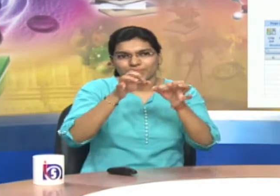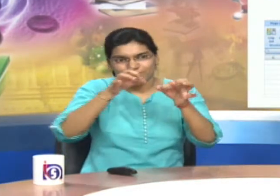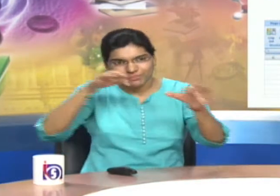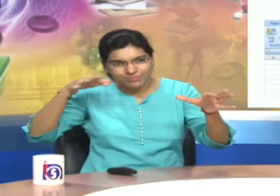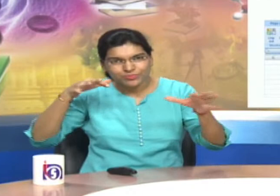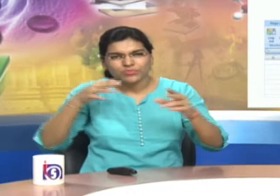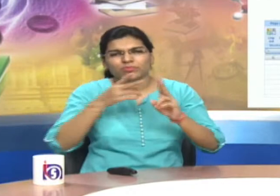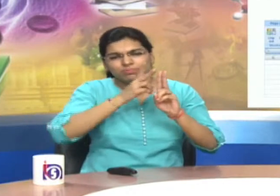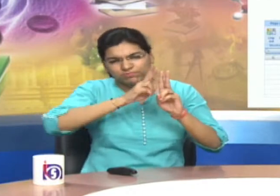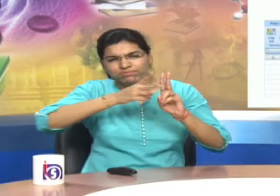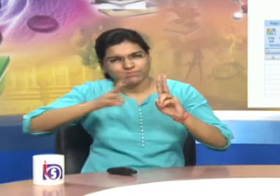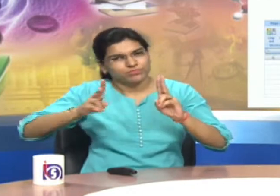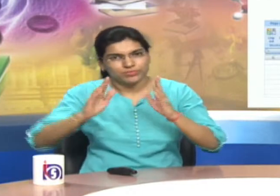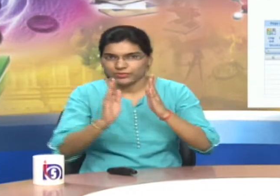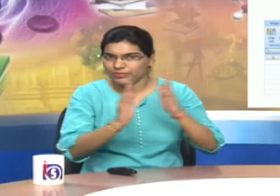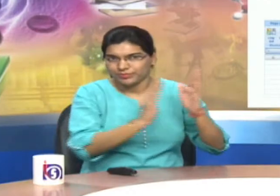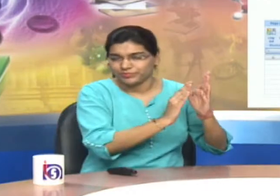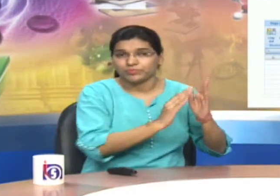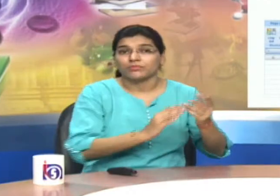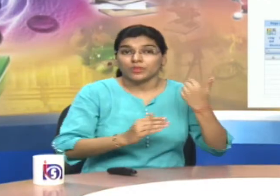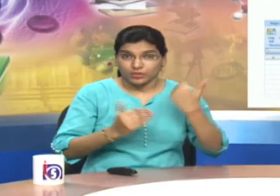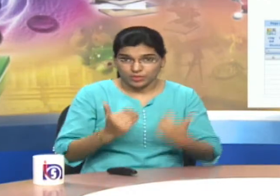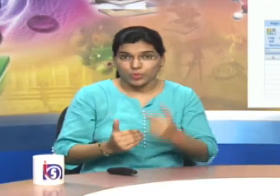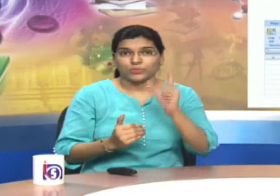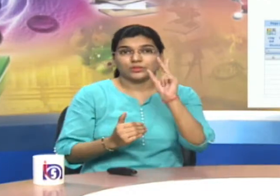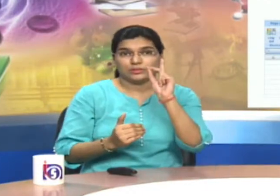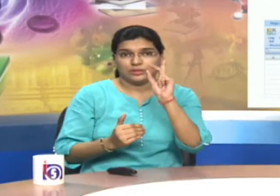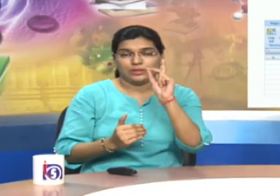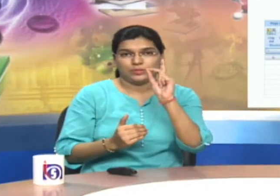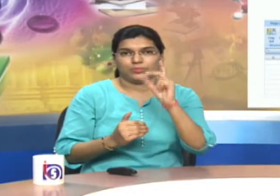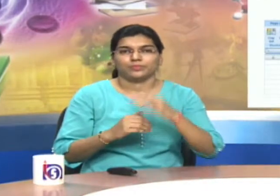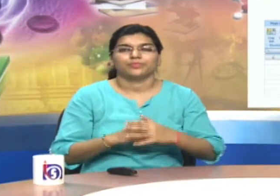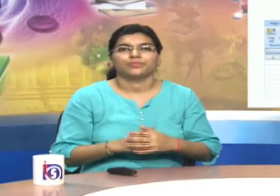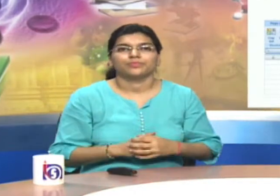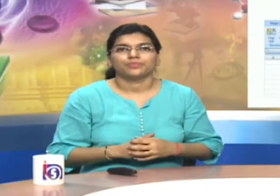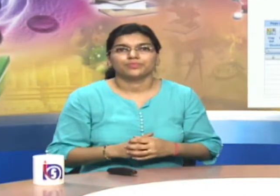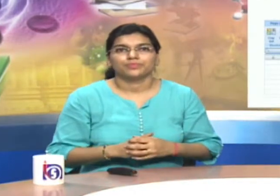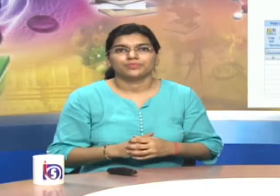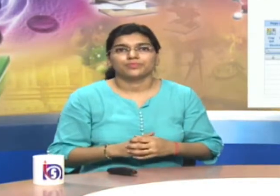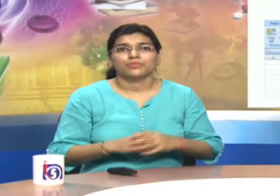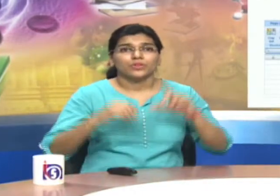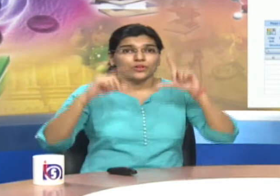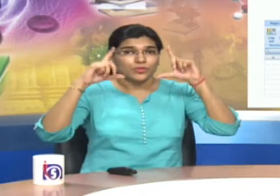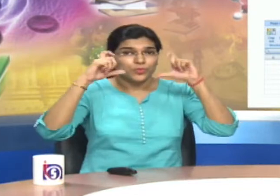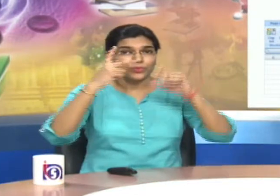are different shapes, arrows and all we discussed. Now we would be learning about the